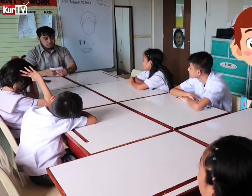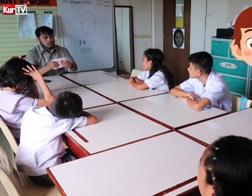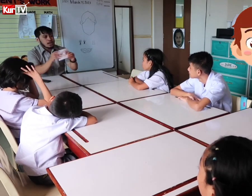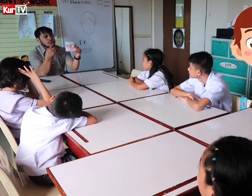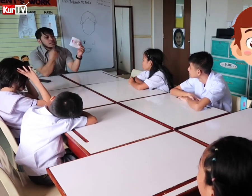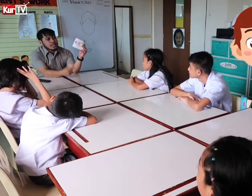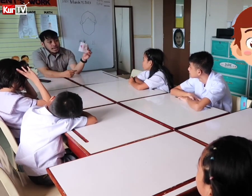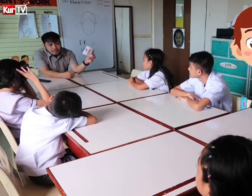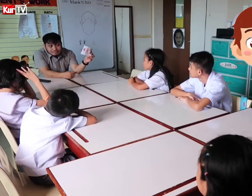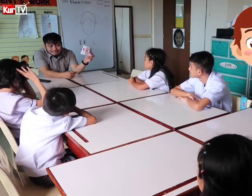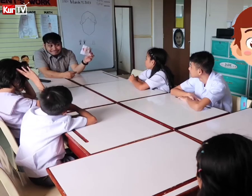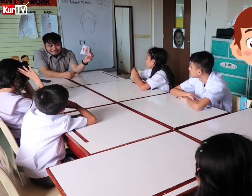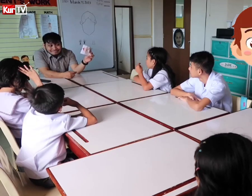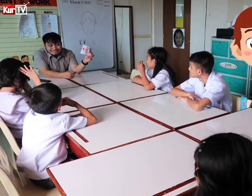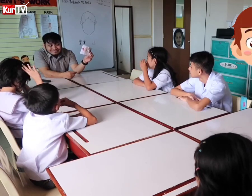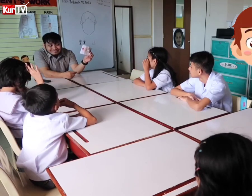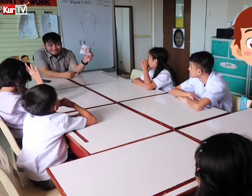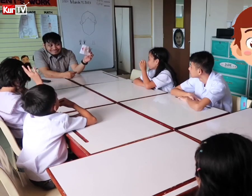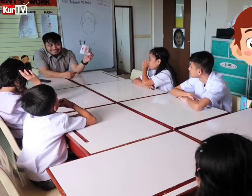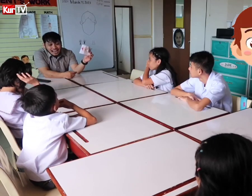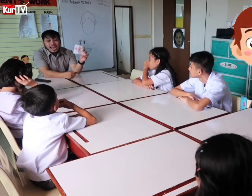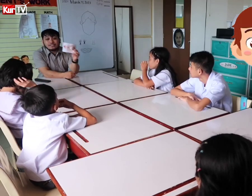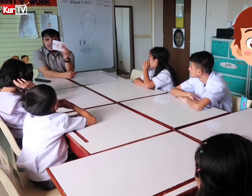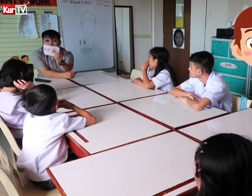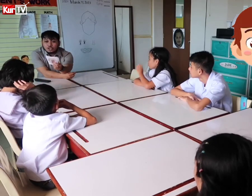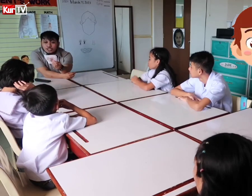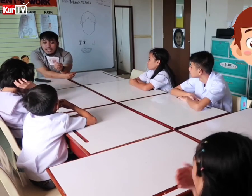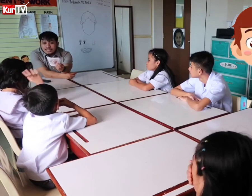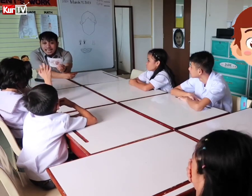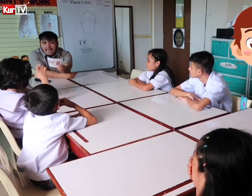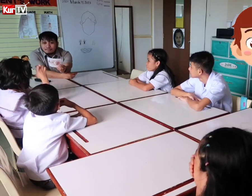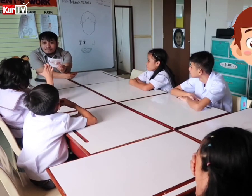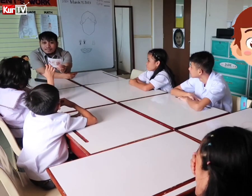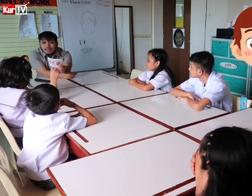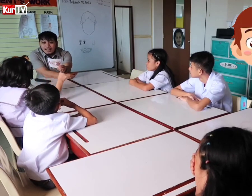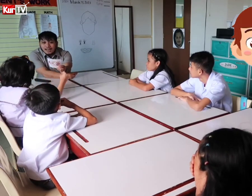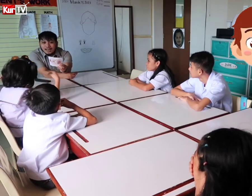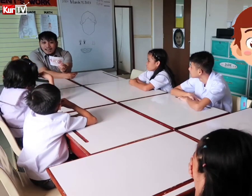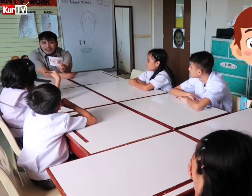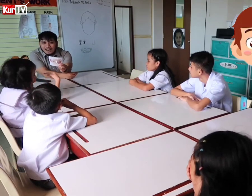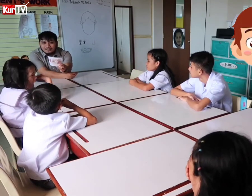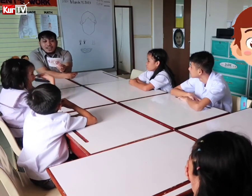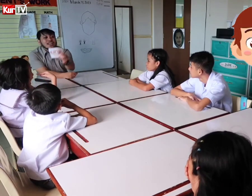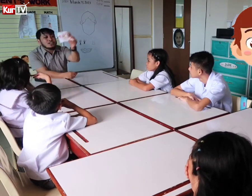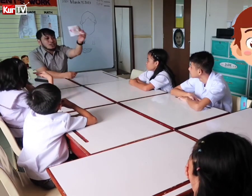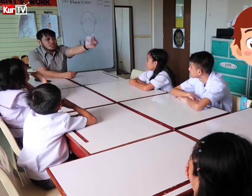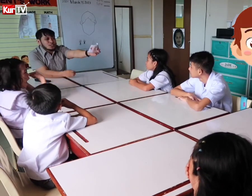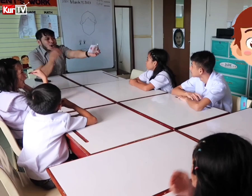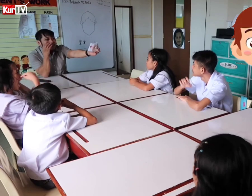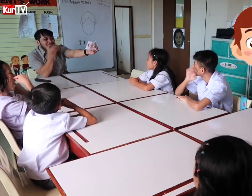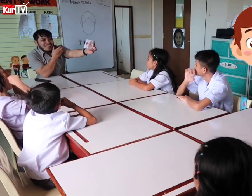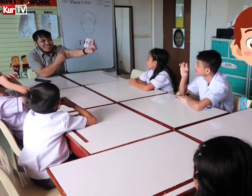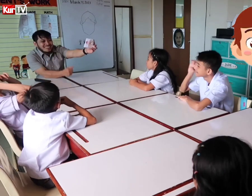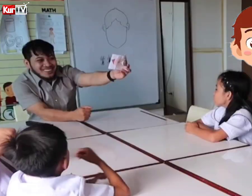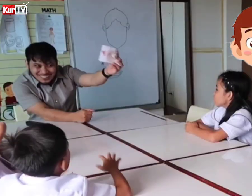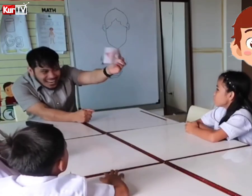How do we sign? I. Very good. Sab. Very good. Chono. Wow.